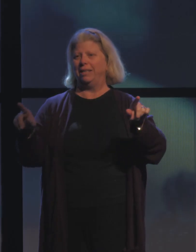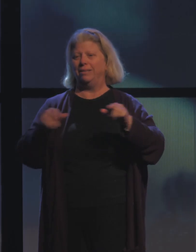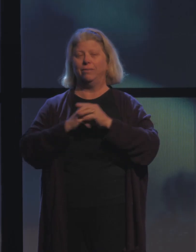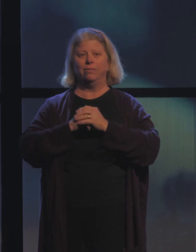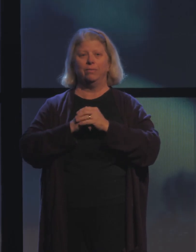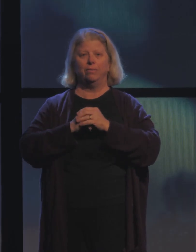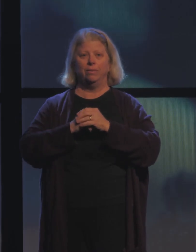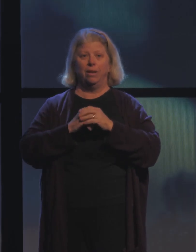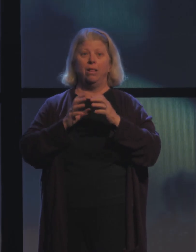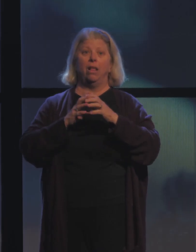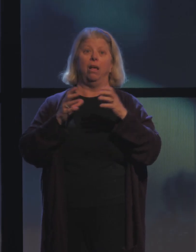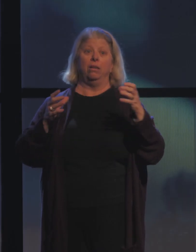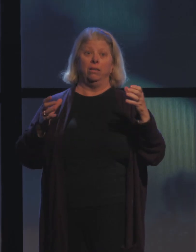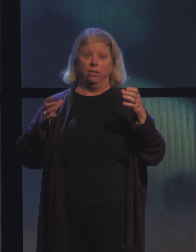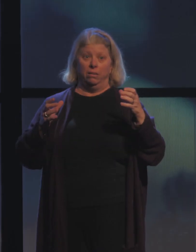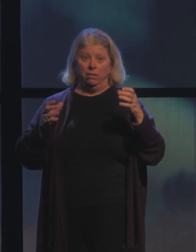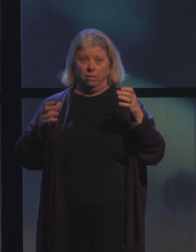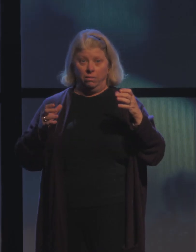Lots